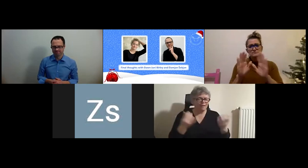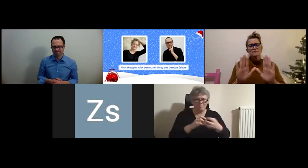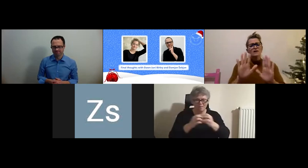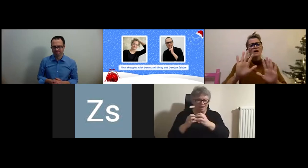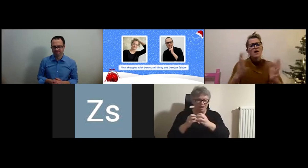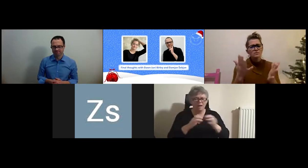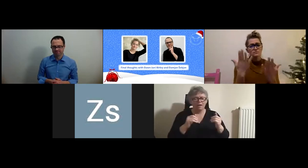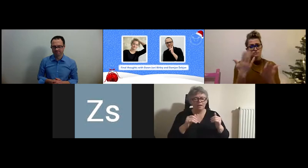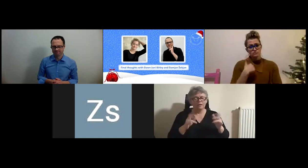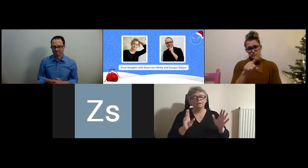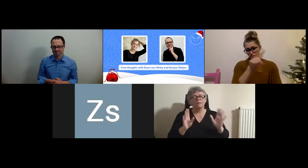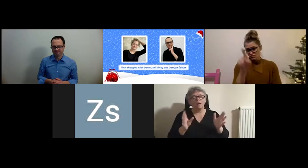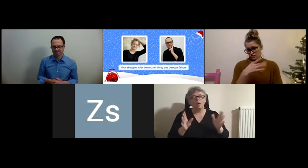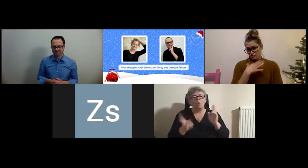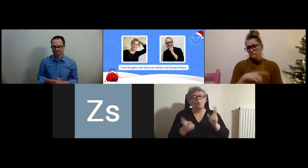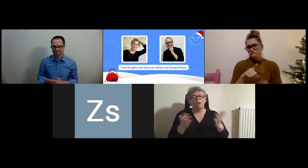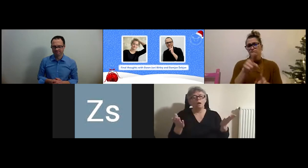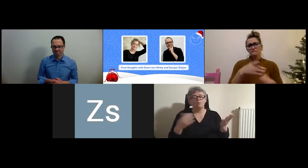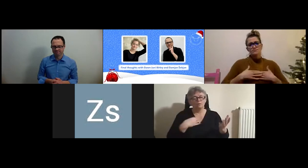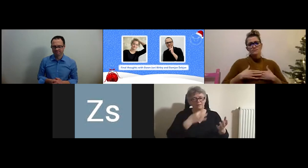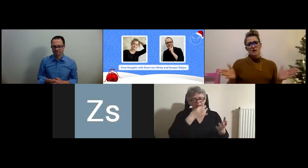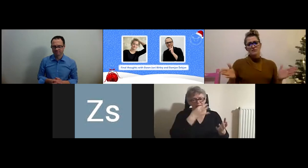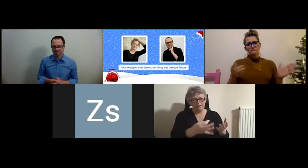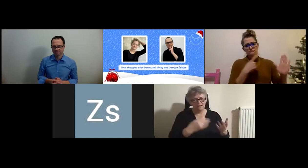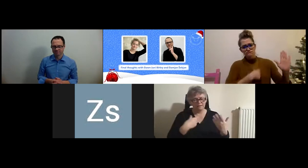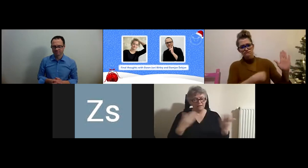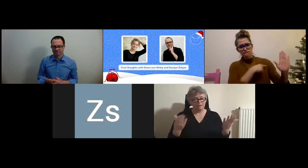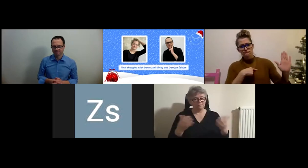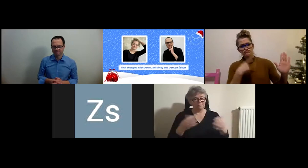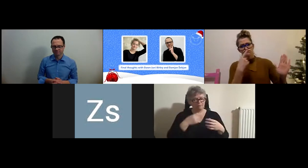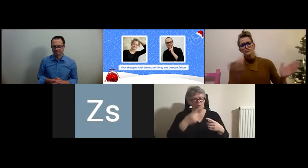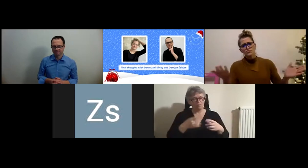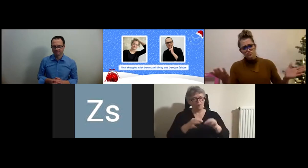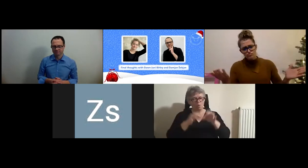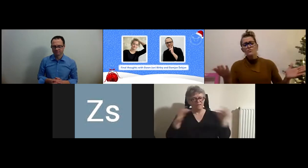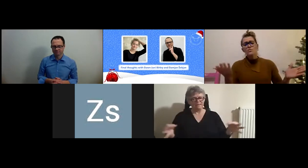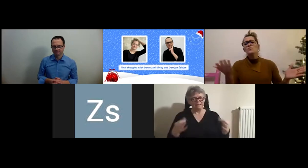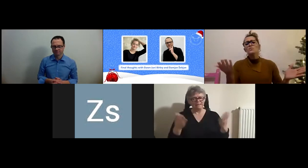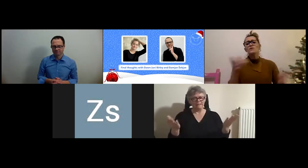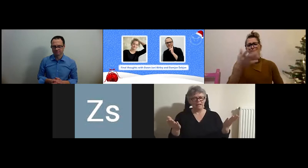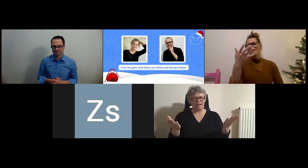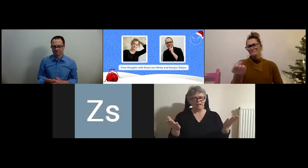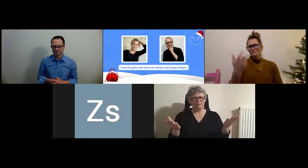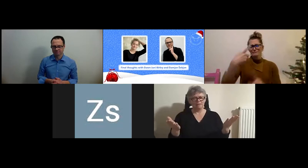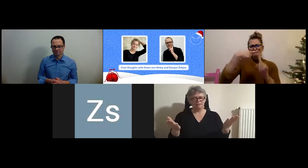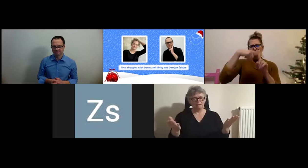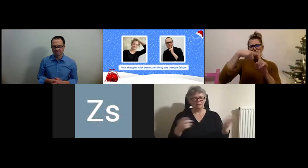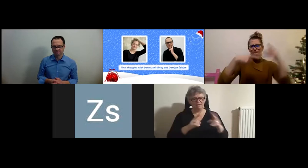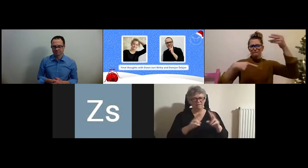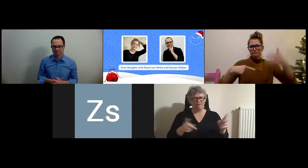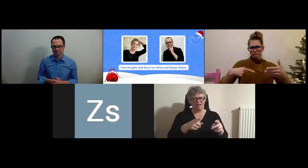sometimes, yeah, there's some technical issues, but I want to ask you if you're just really open.